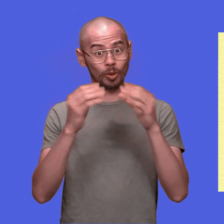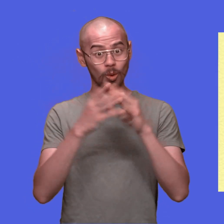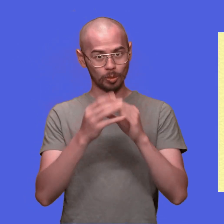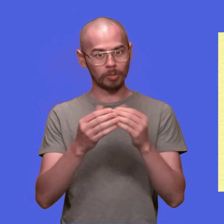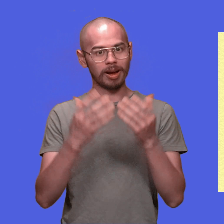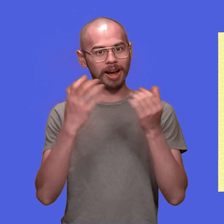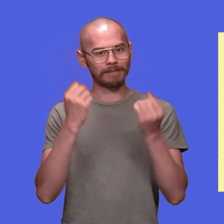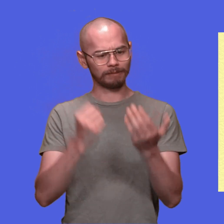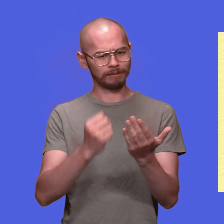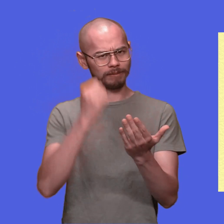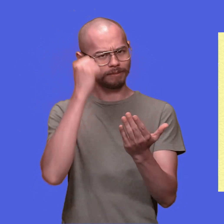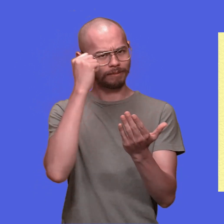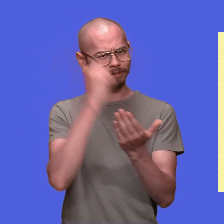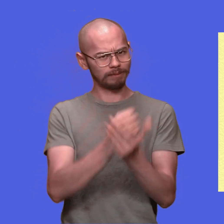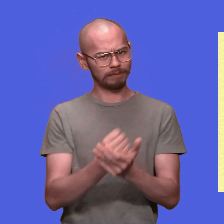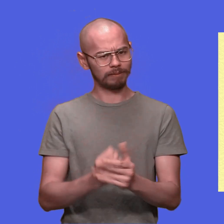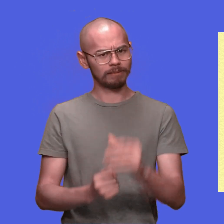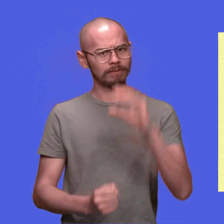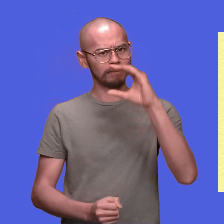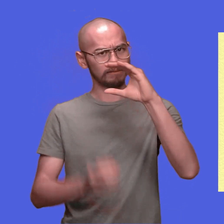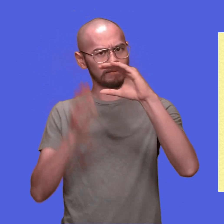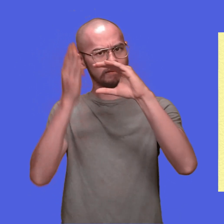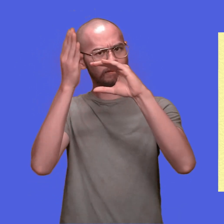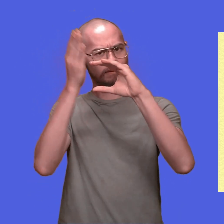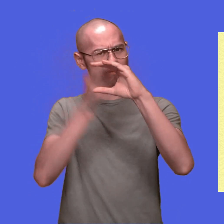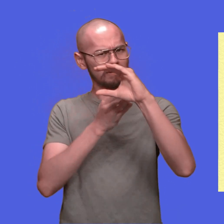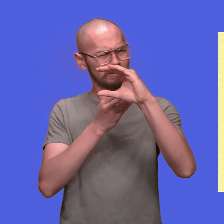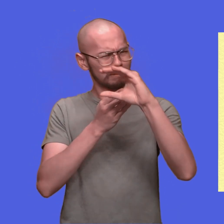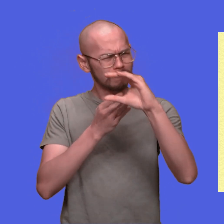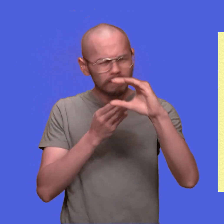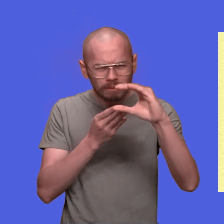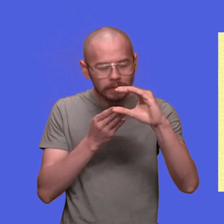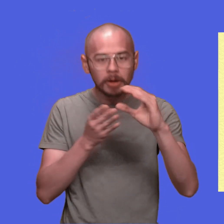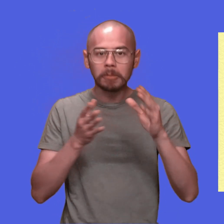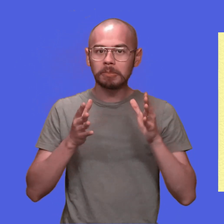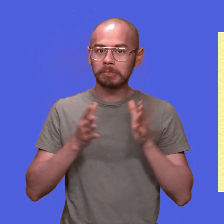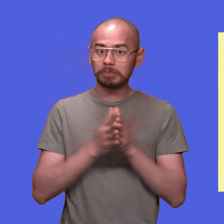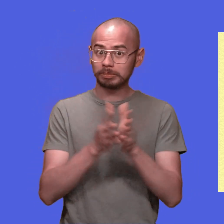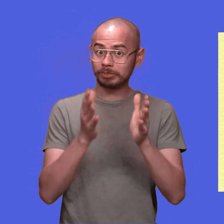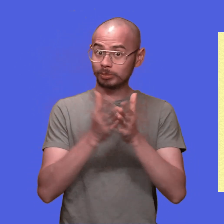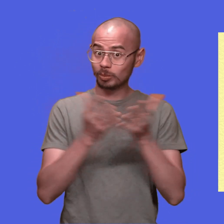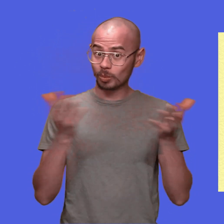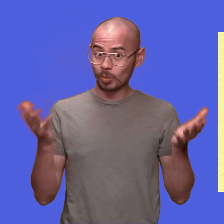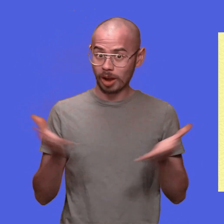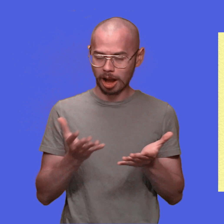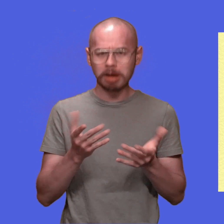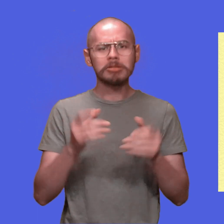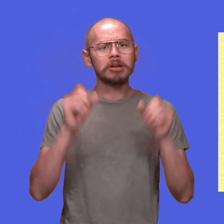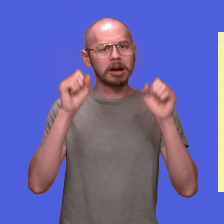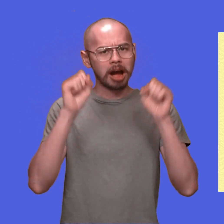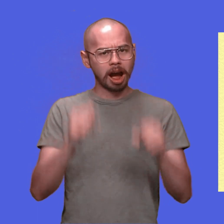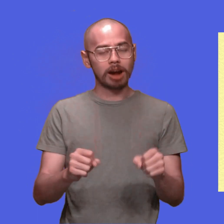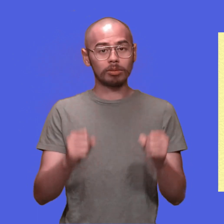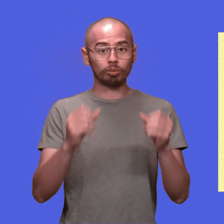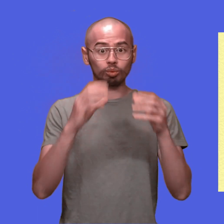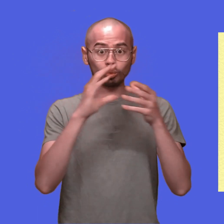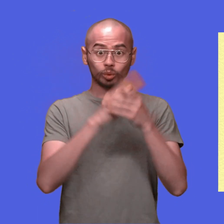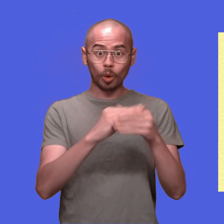owner first. If the copyright owner grants permission, it is permissible to proceed with the action of adding signed videos,